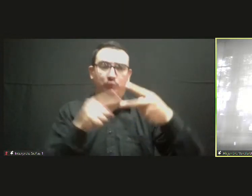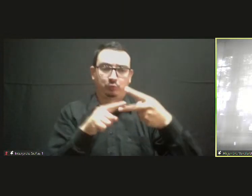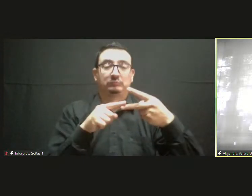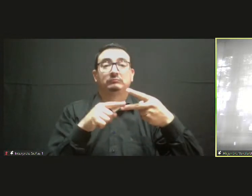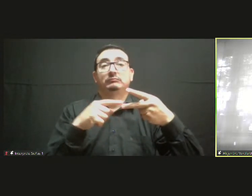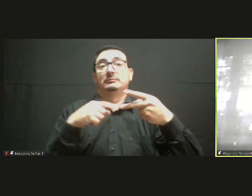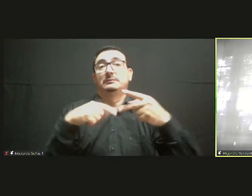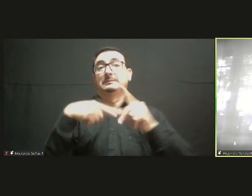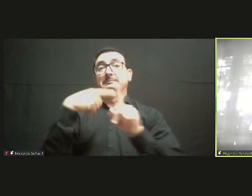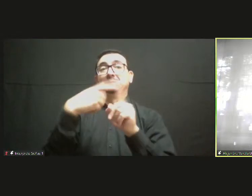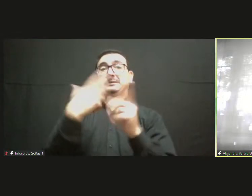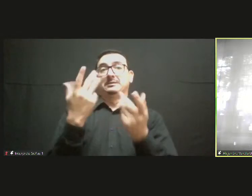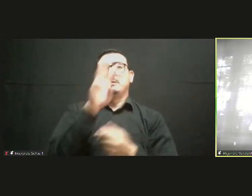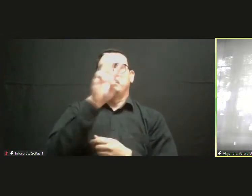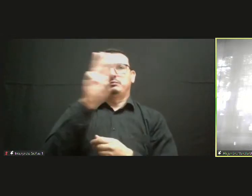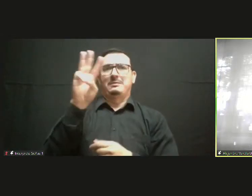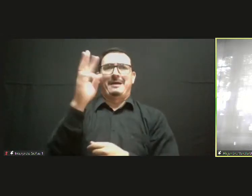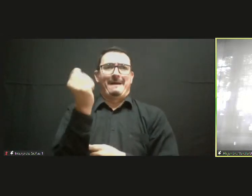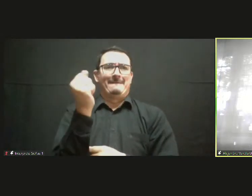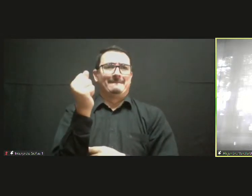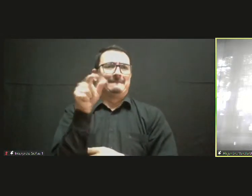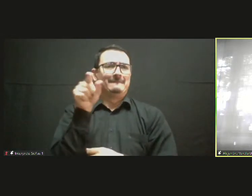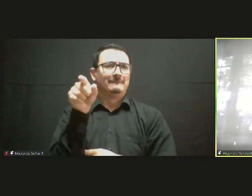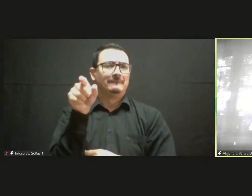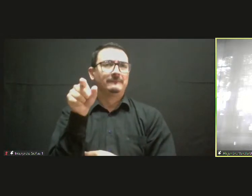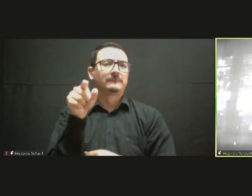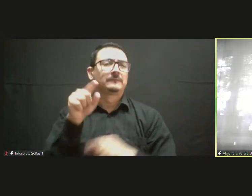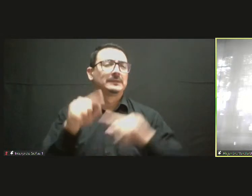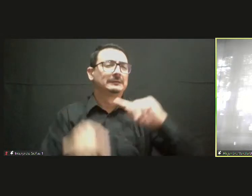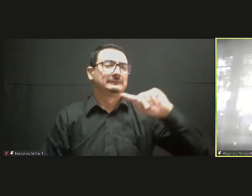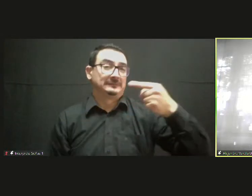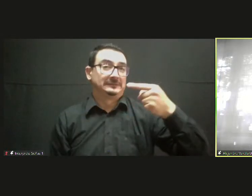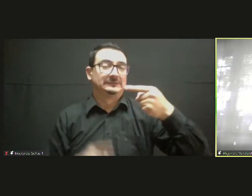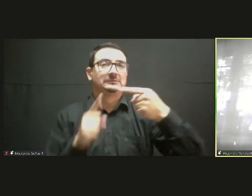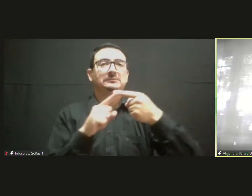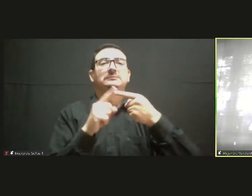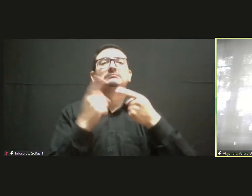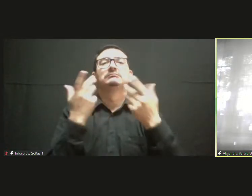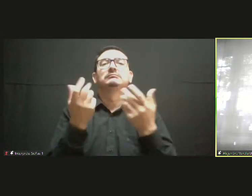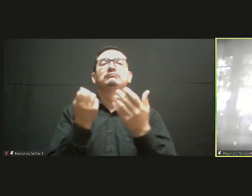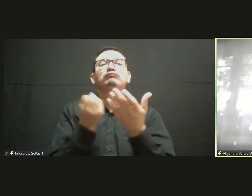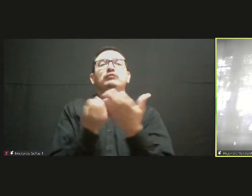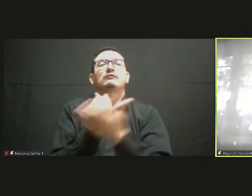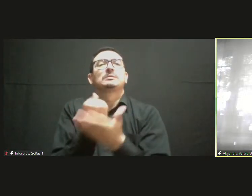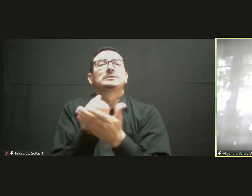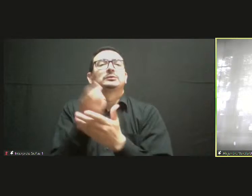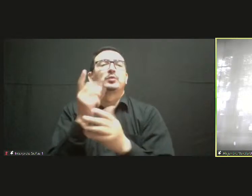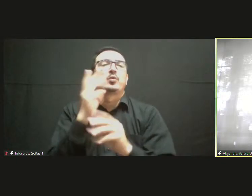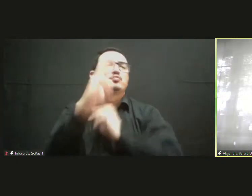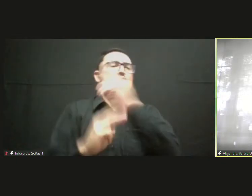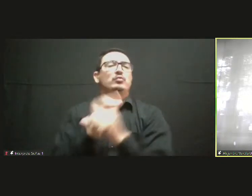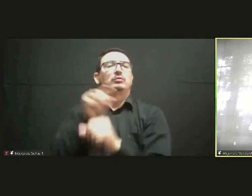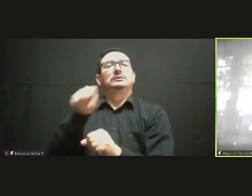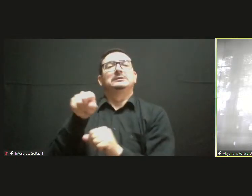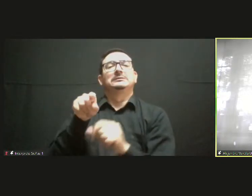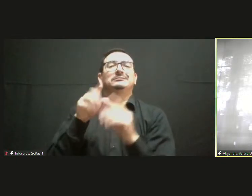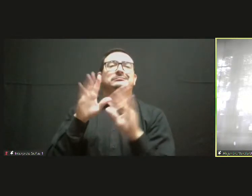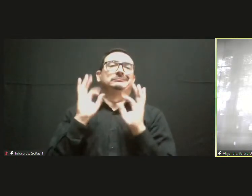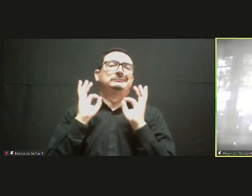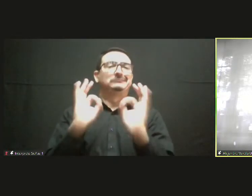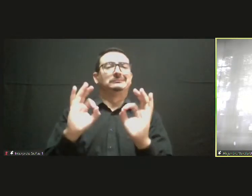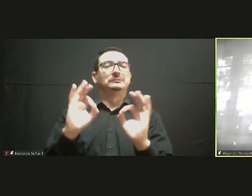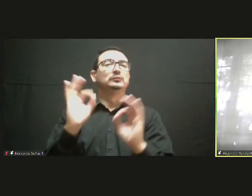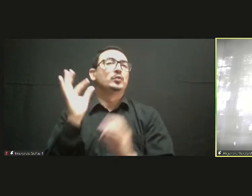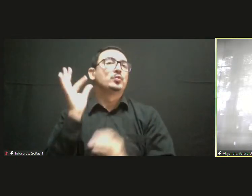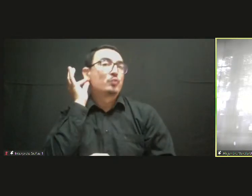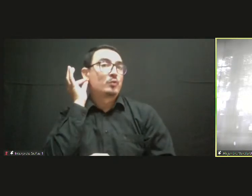Global Report on Women in Tourism. We have already shared with the organizers the